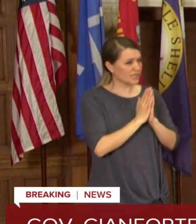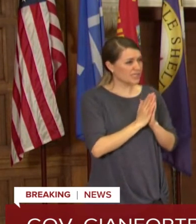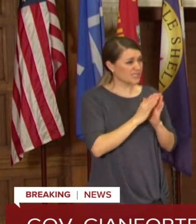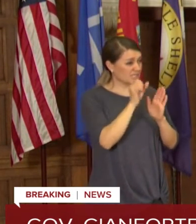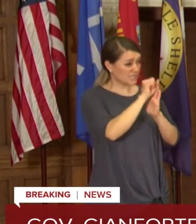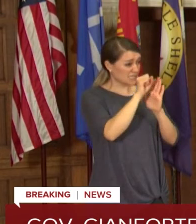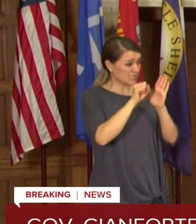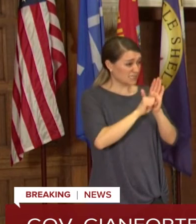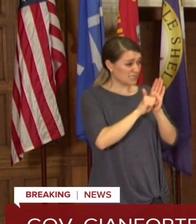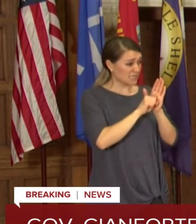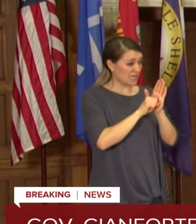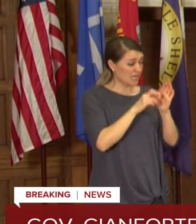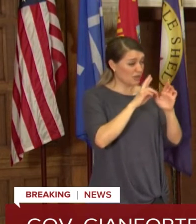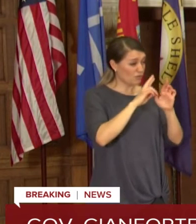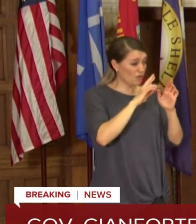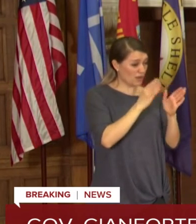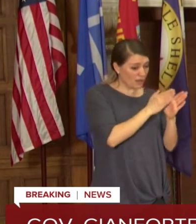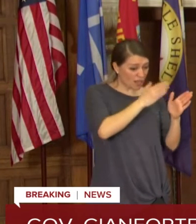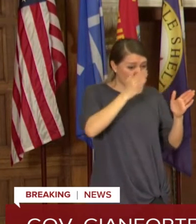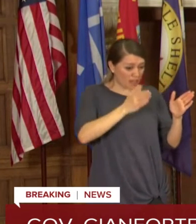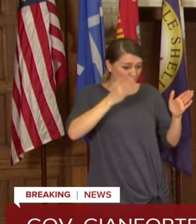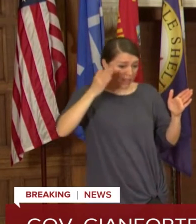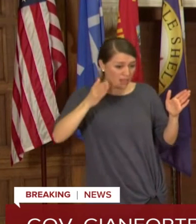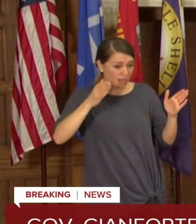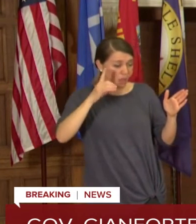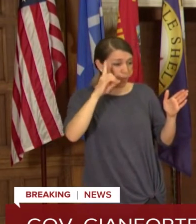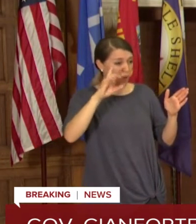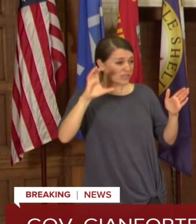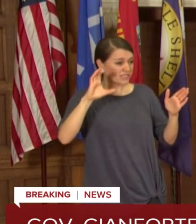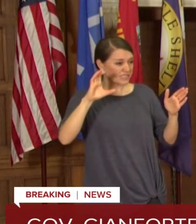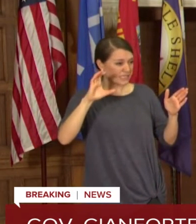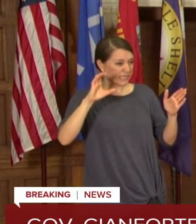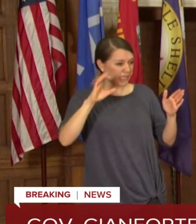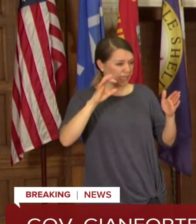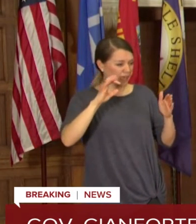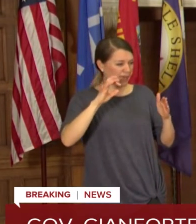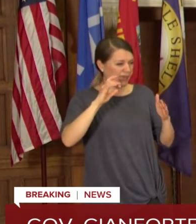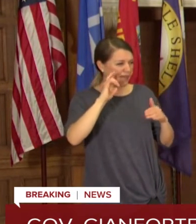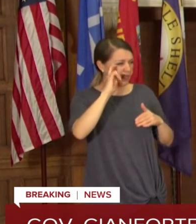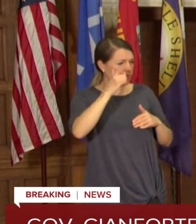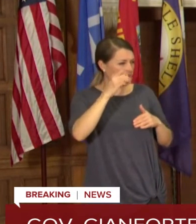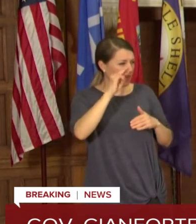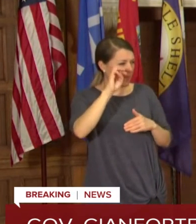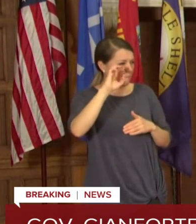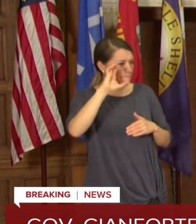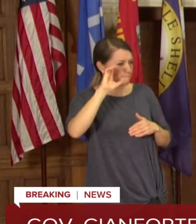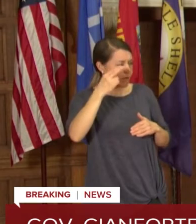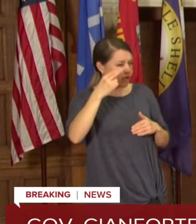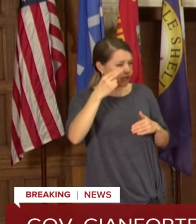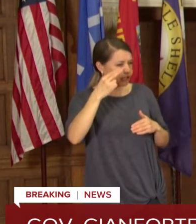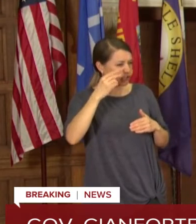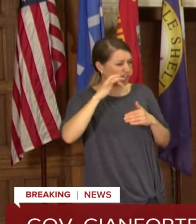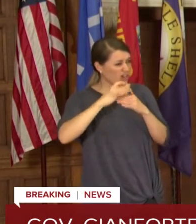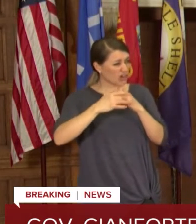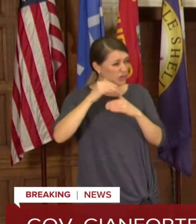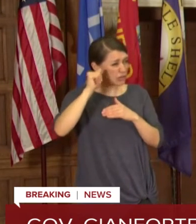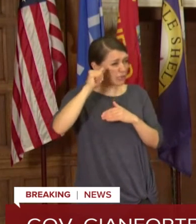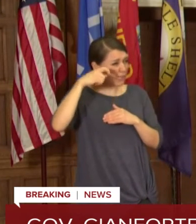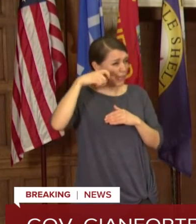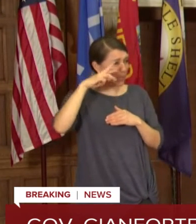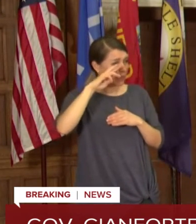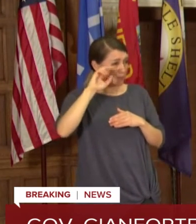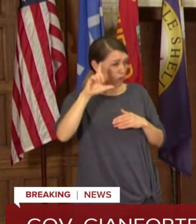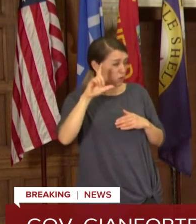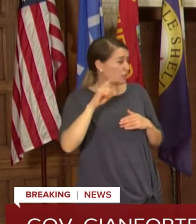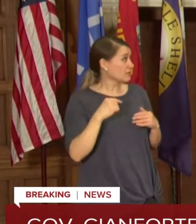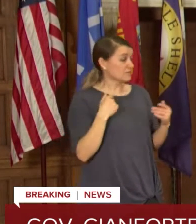to enter Phase 1C of the vaccination process late March, early April? Well, I think General Quinn can comment, but let me start